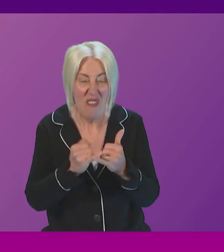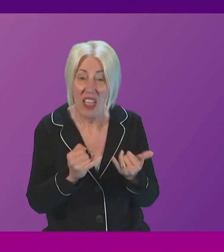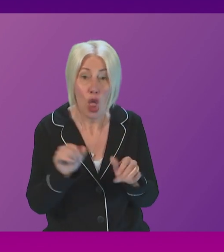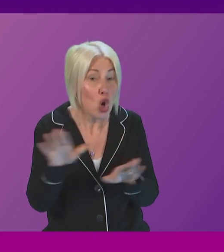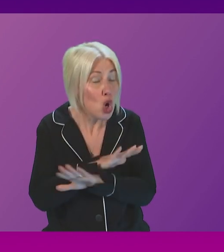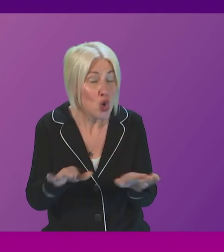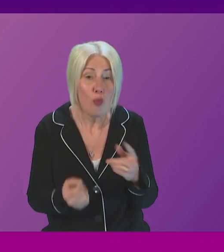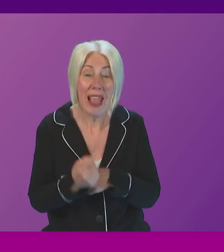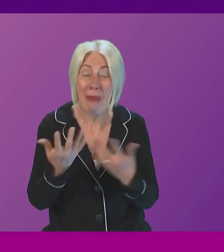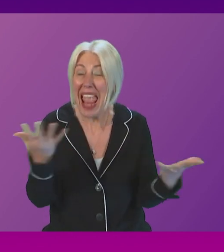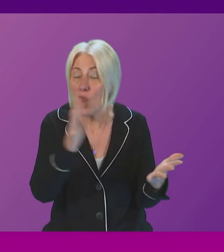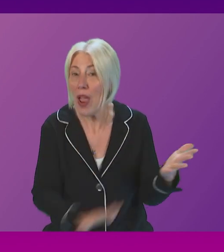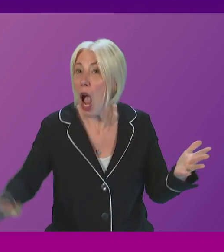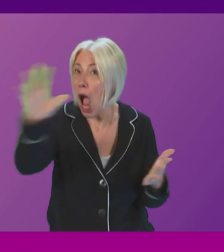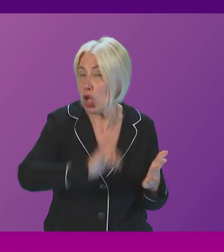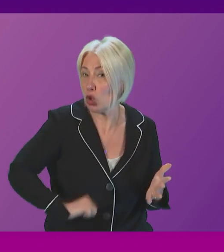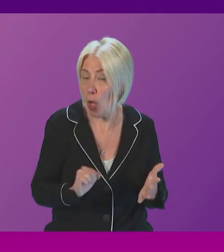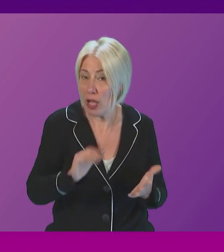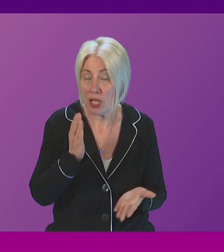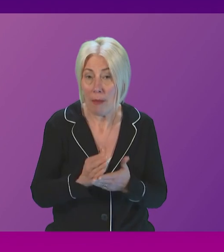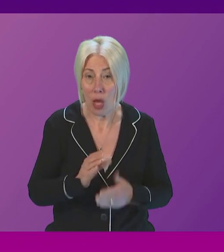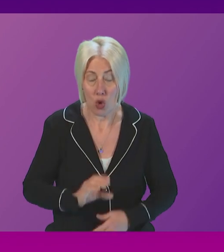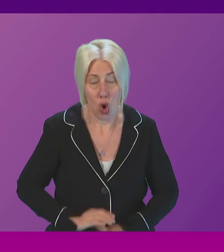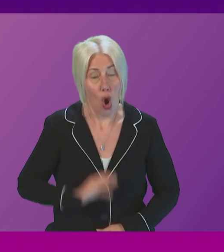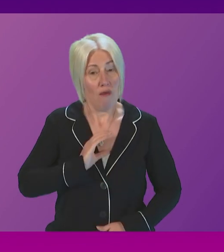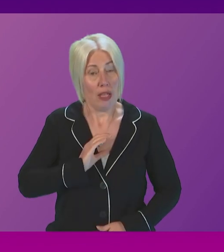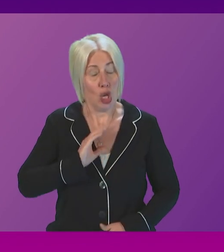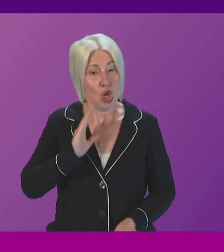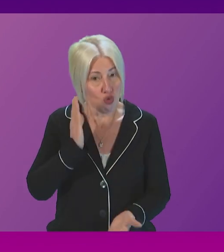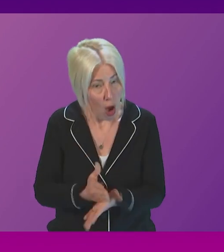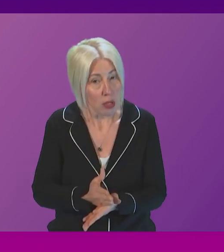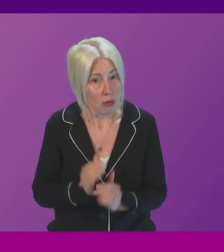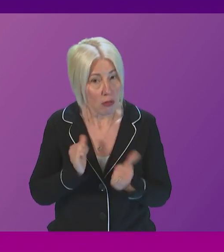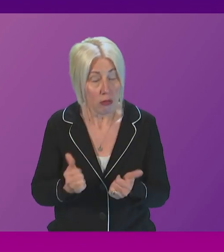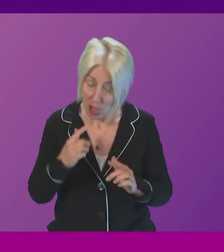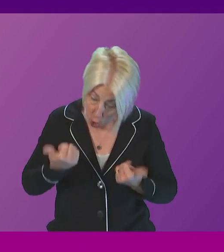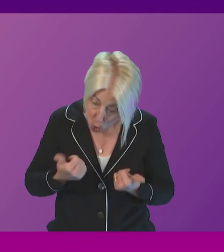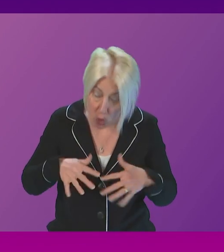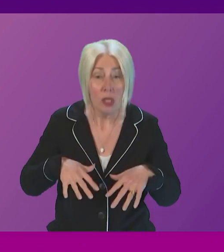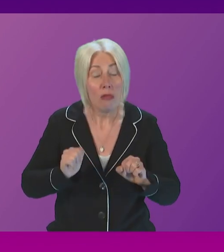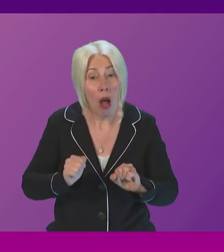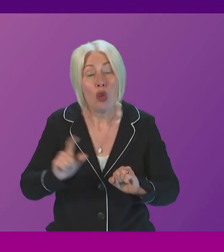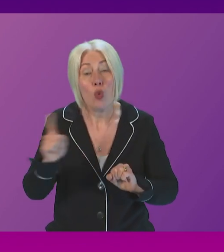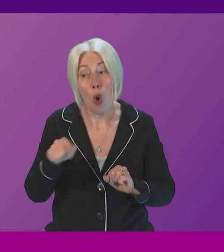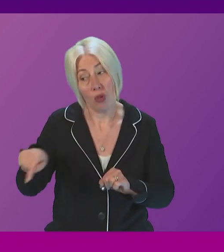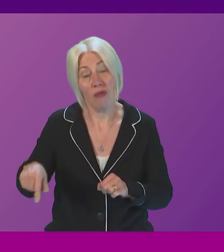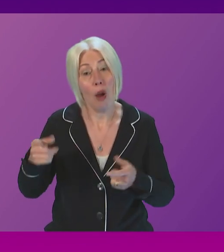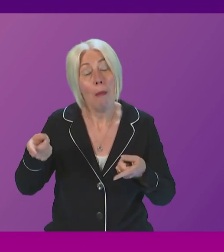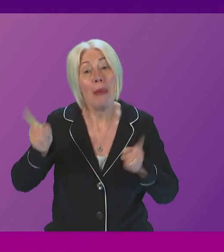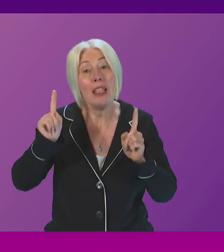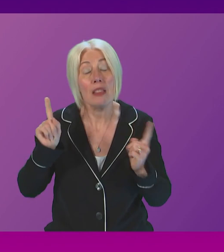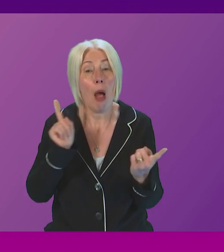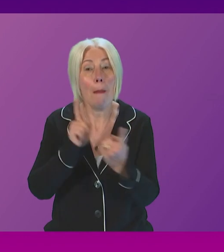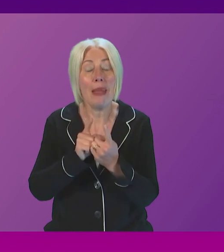Scotland to help restore confidence, restore trust. A good start would be for the Minister to meet the cross